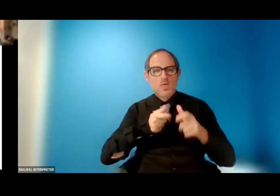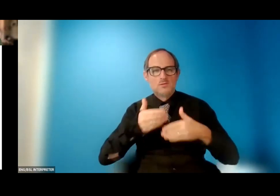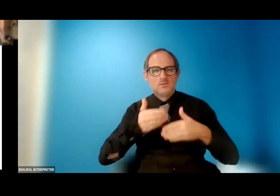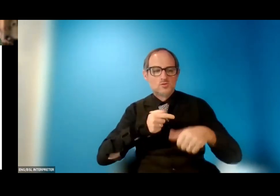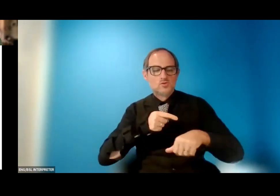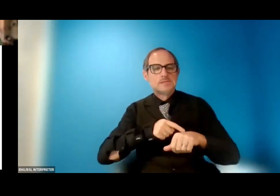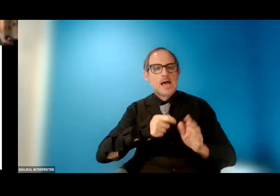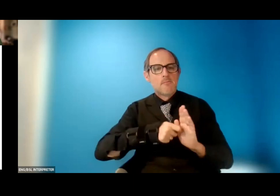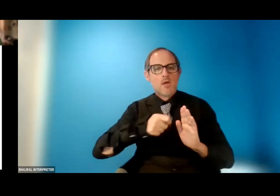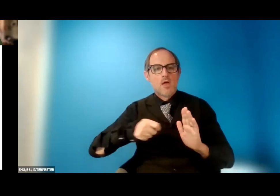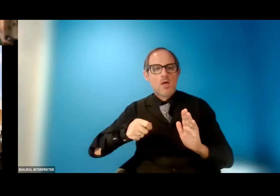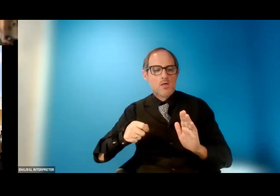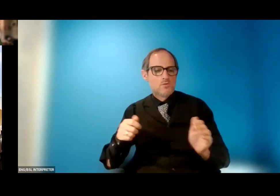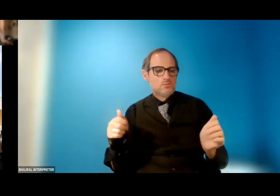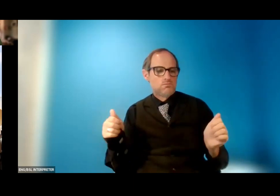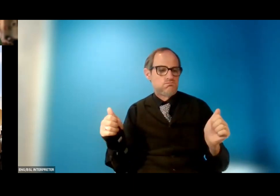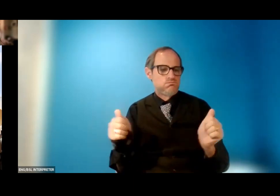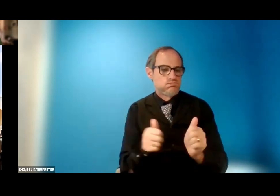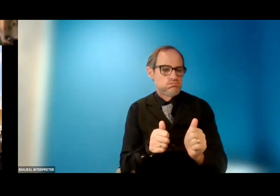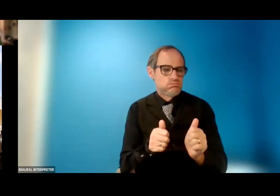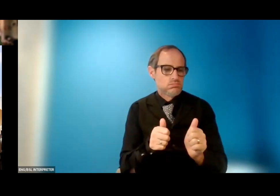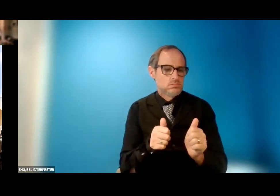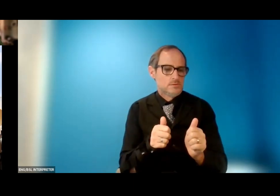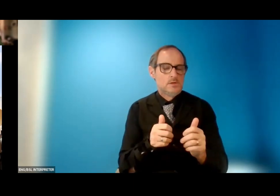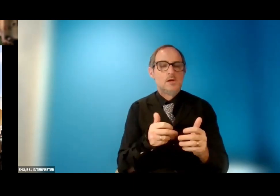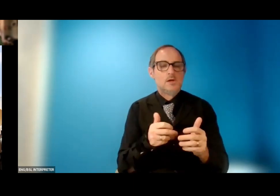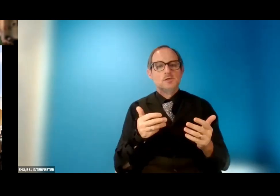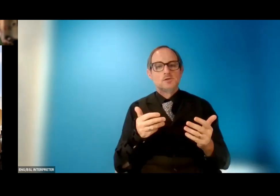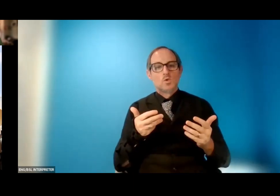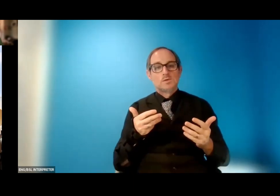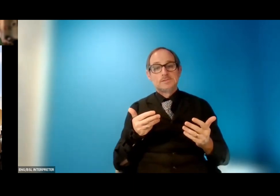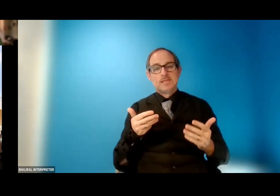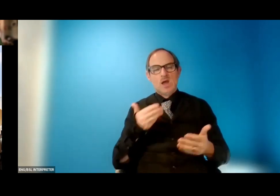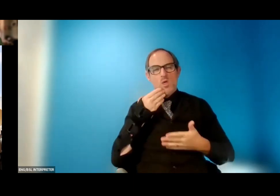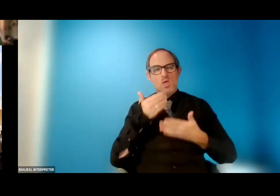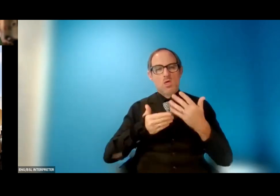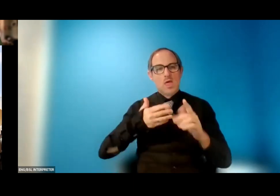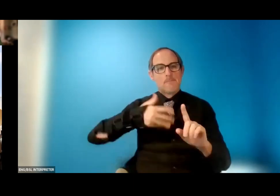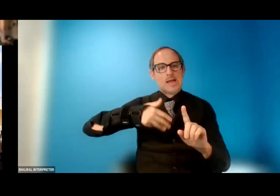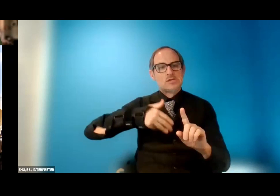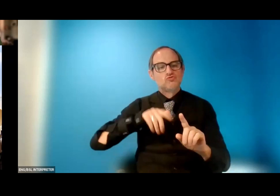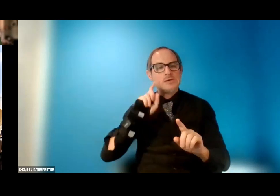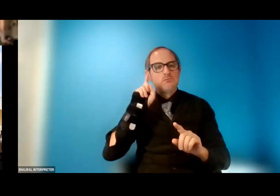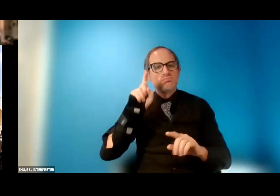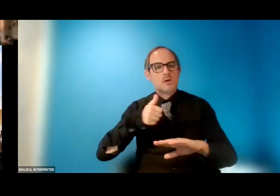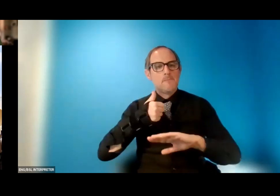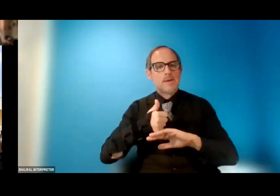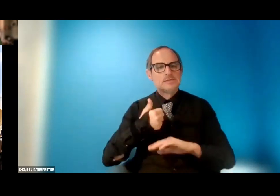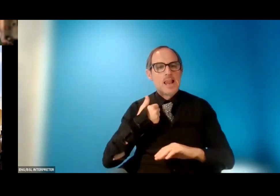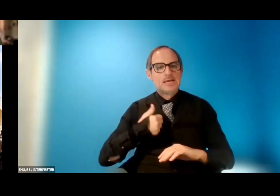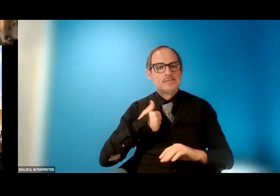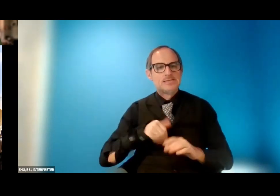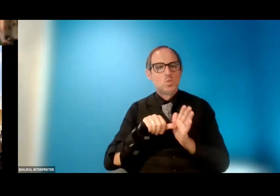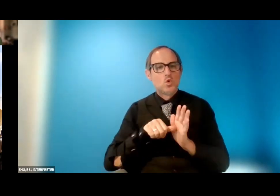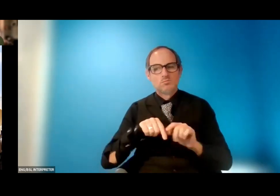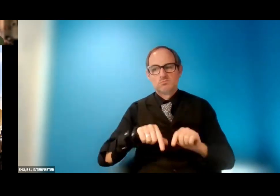long. So I thought I'd start with a little bit around who we are, what we do at CIVIC SQUARE. So we're an initiative based in Ladywood, a neighbourhood in Birmingham